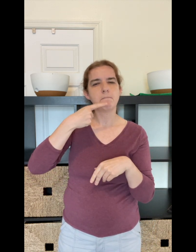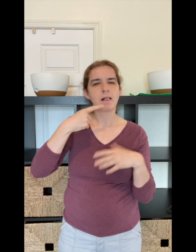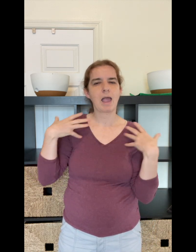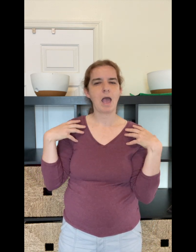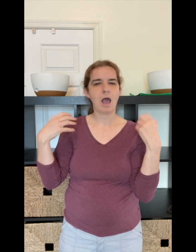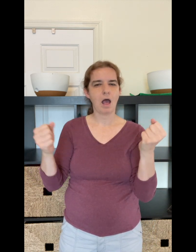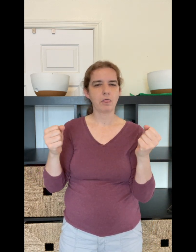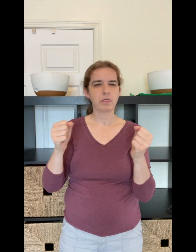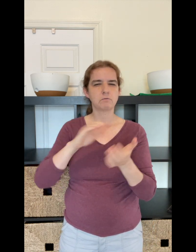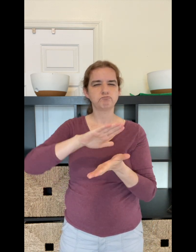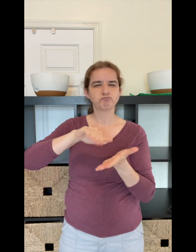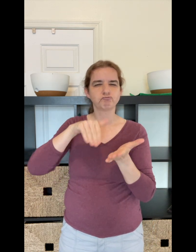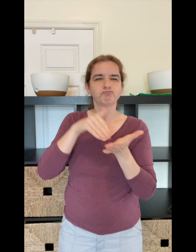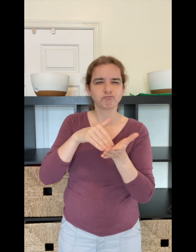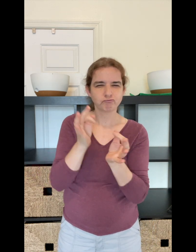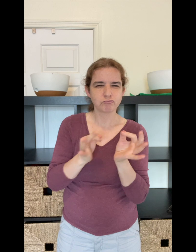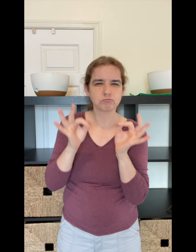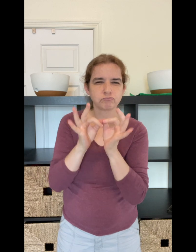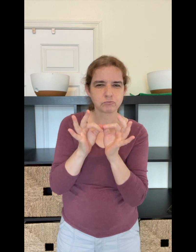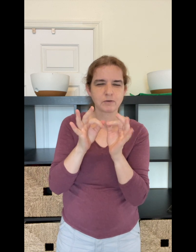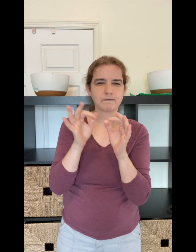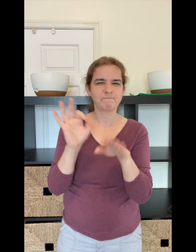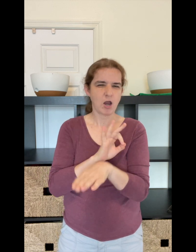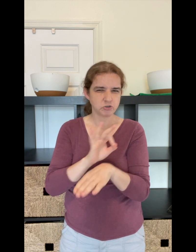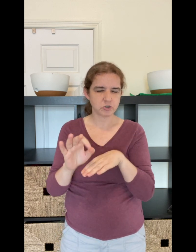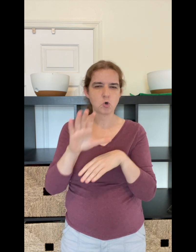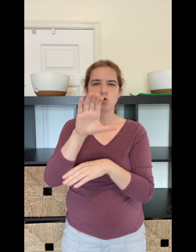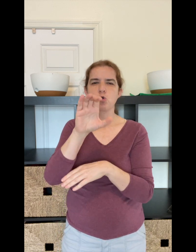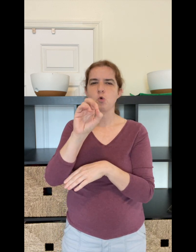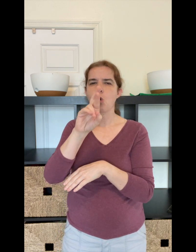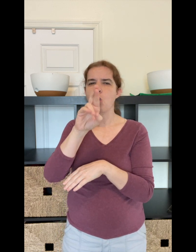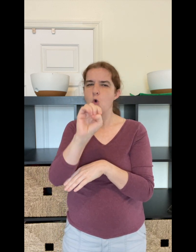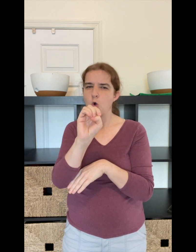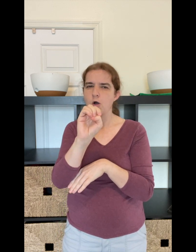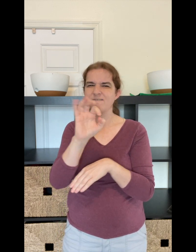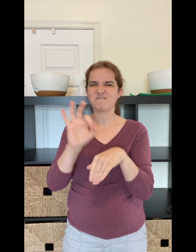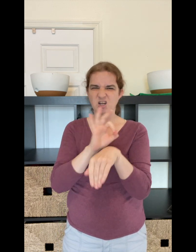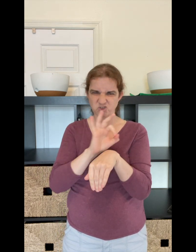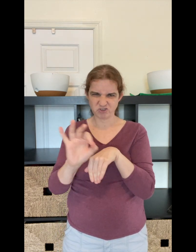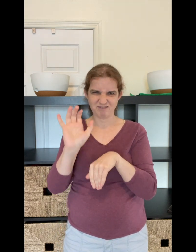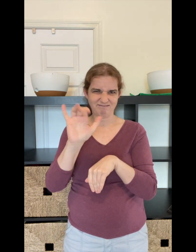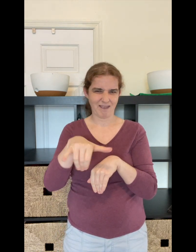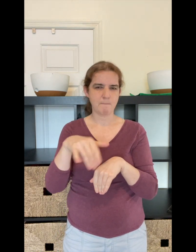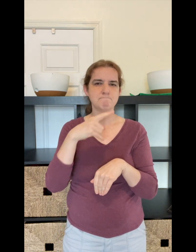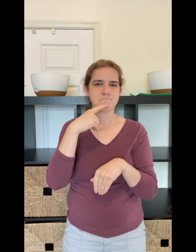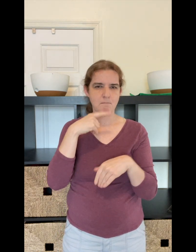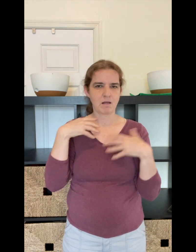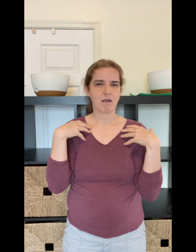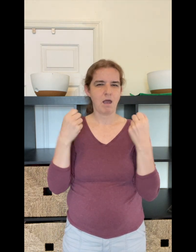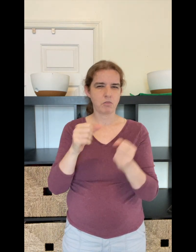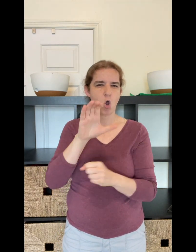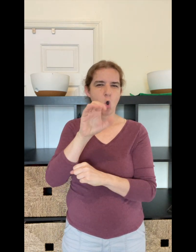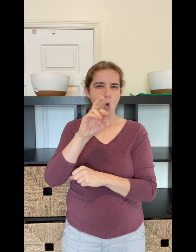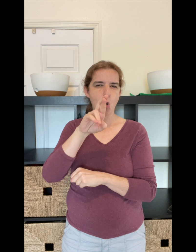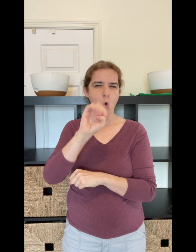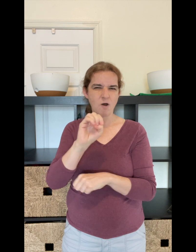This is called Public Health Central Core Functions. Public Health